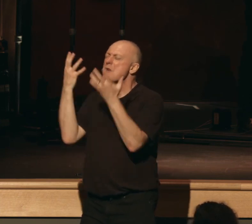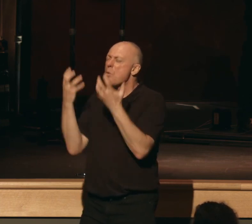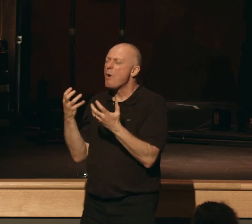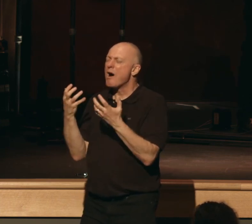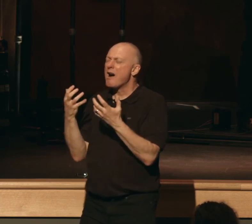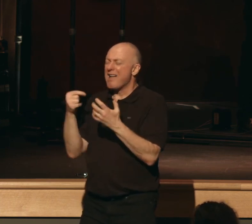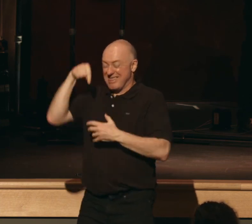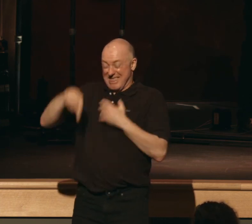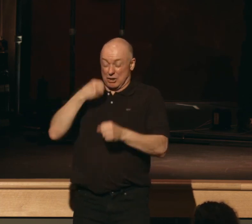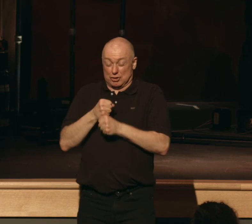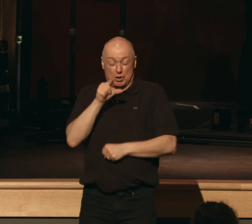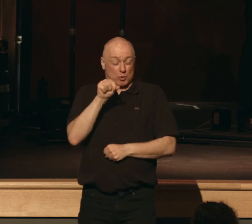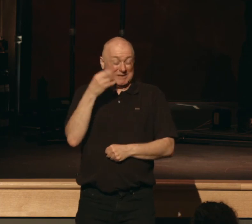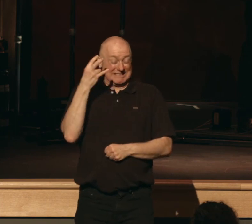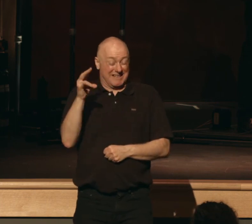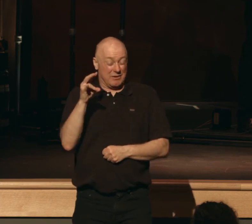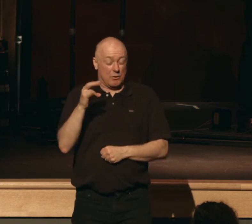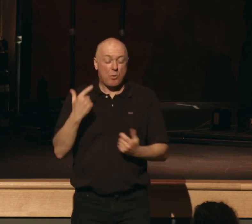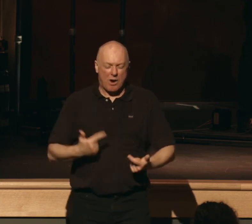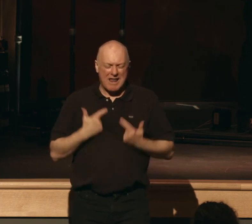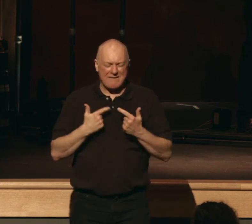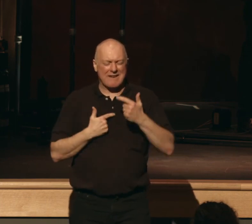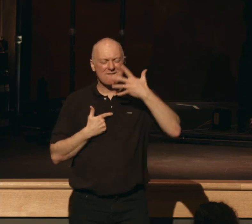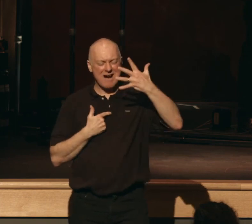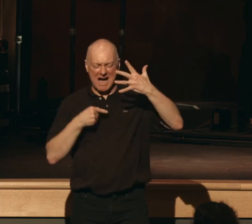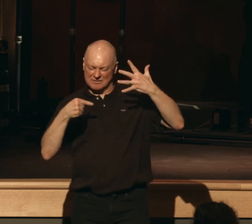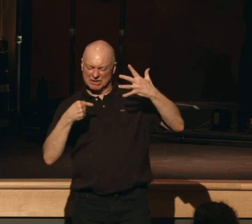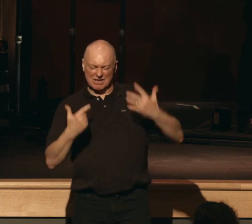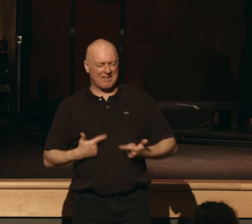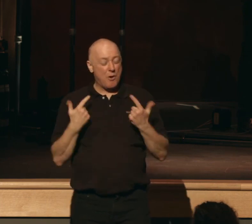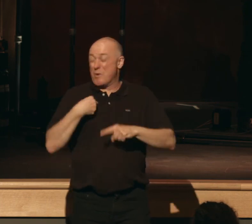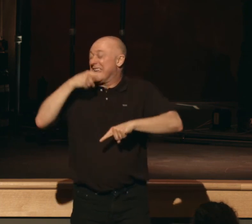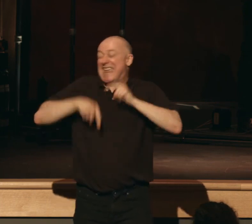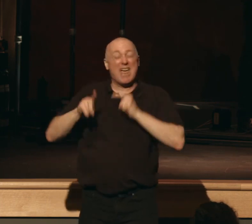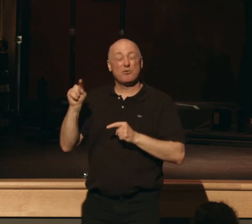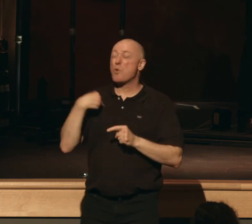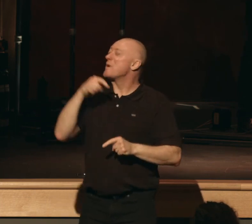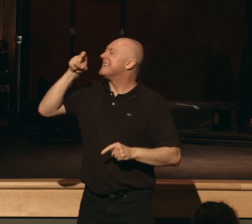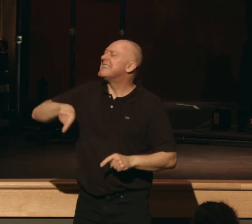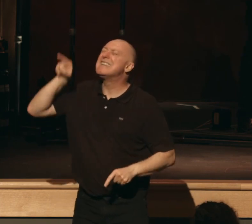want this to be a year where we are truly living out the 5G life. God, we know we can't do it.